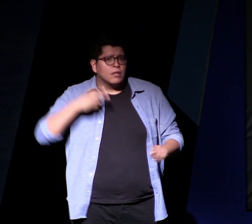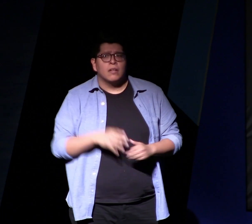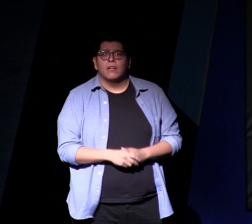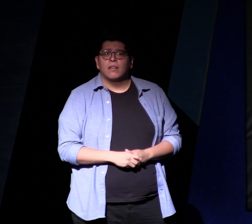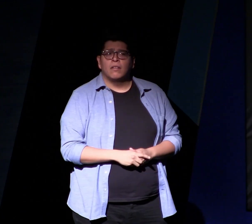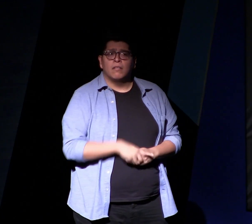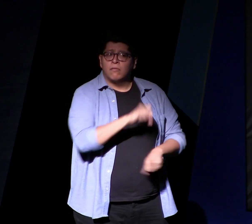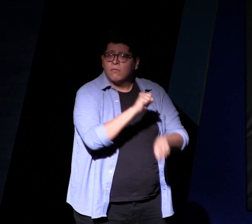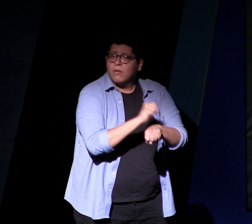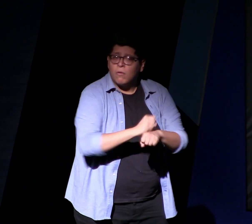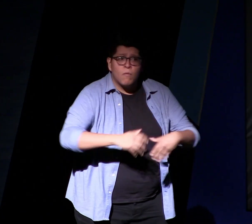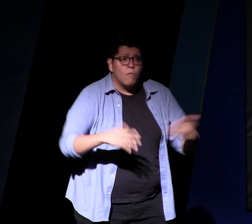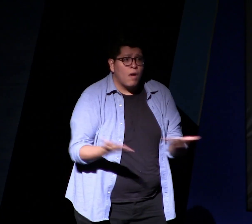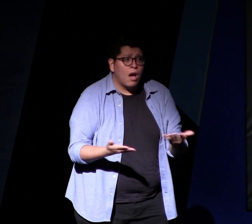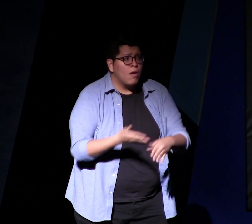He is deaf First Nation.